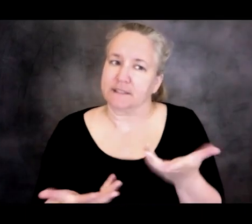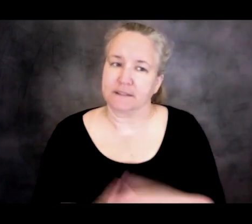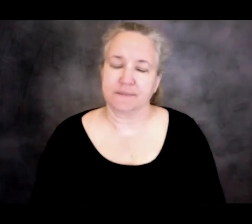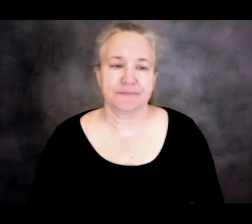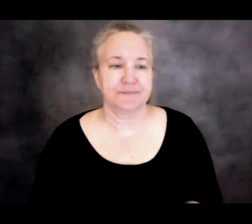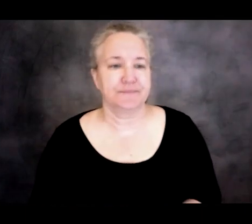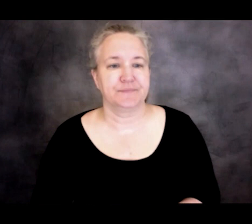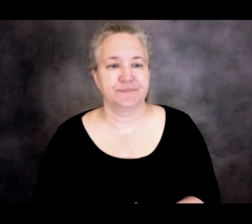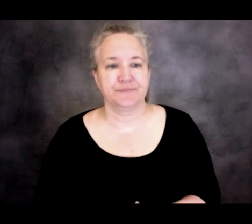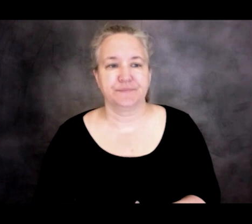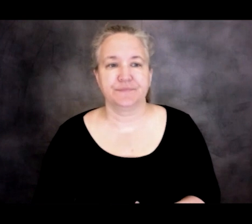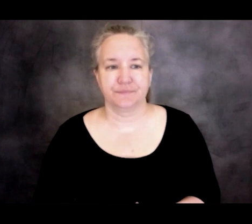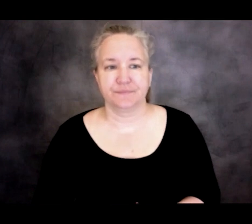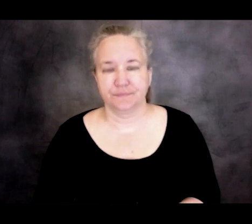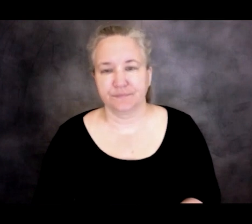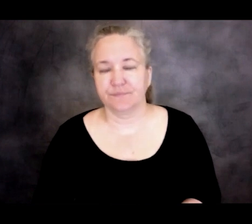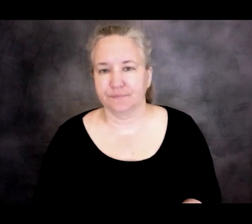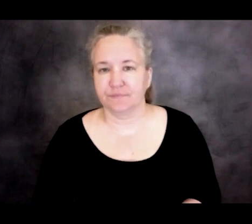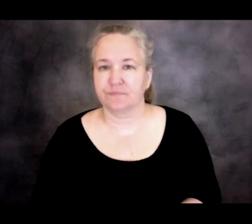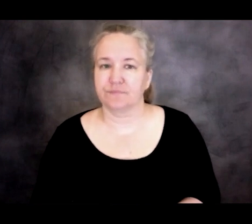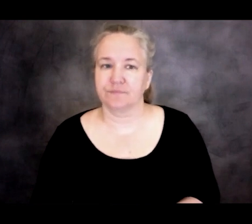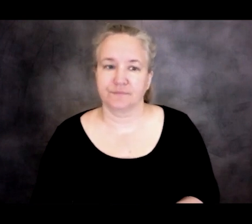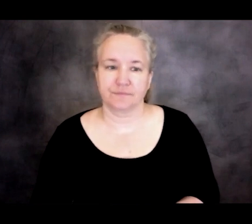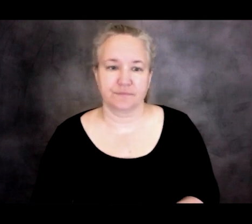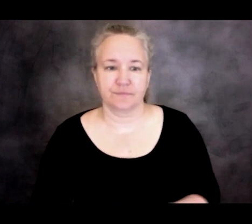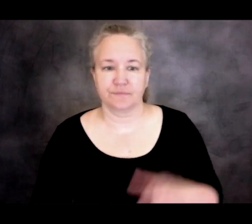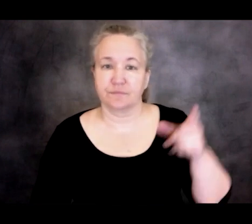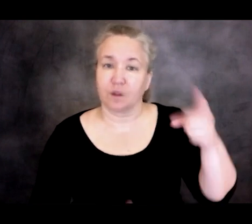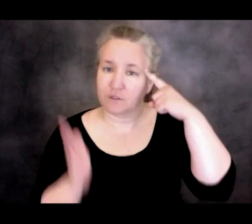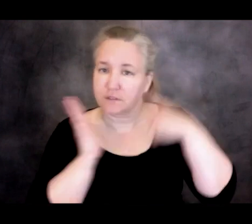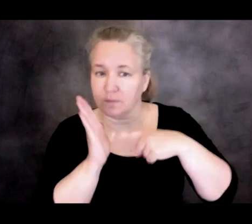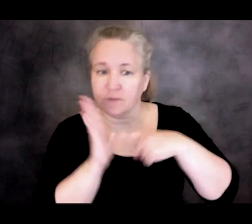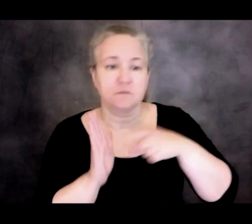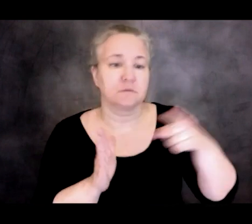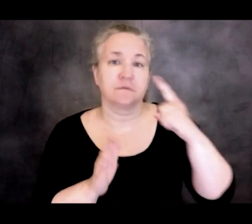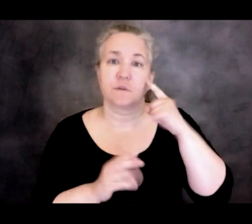This is a status that for beneficiaries